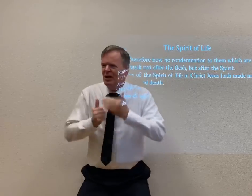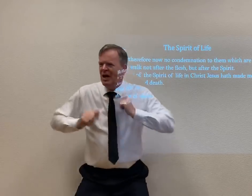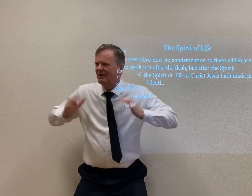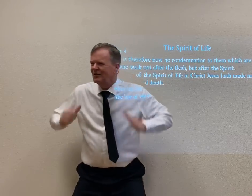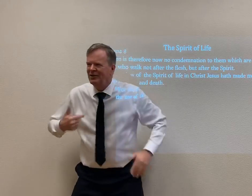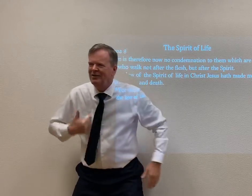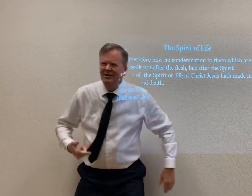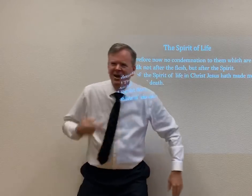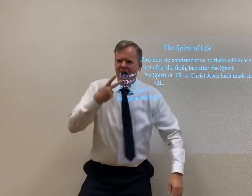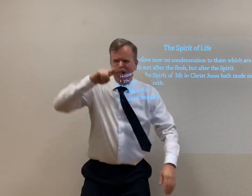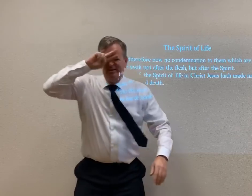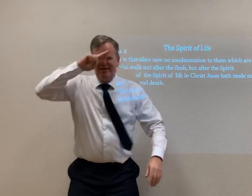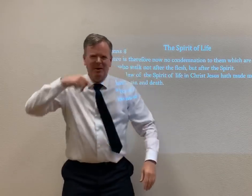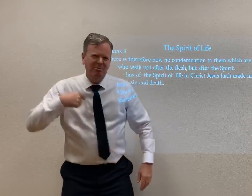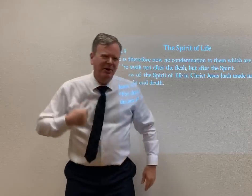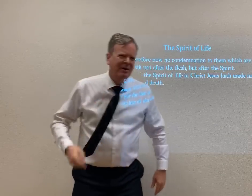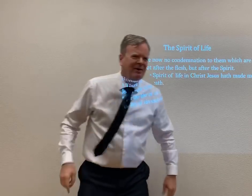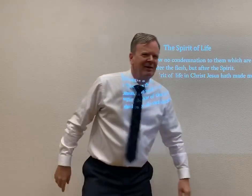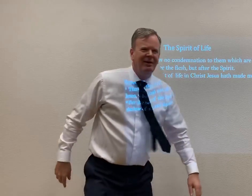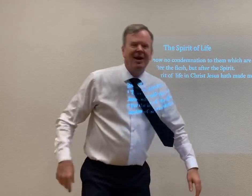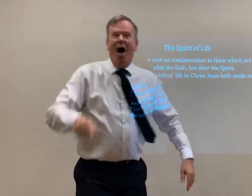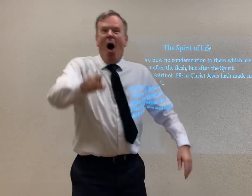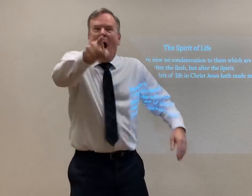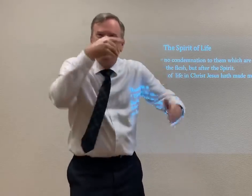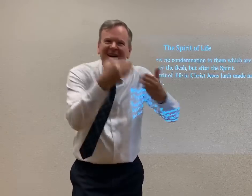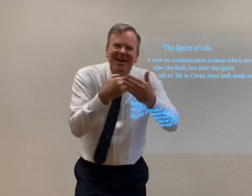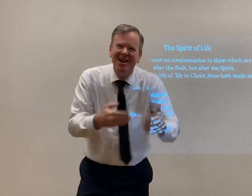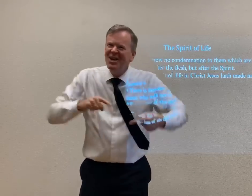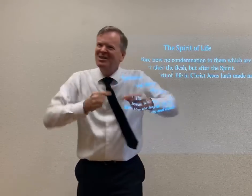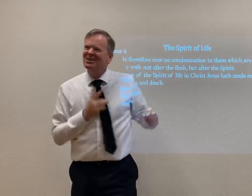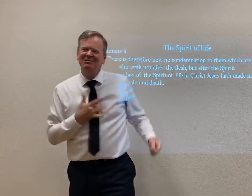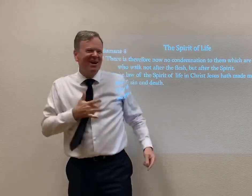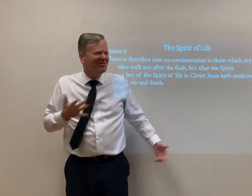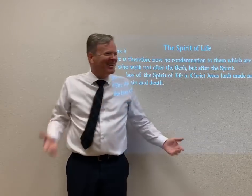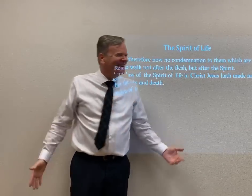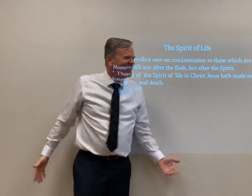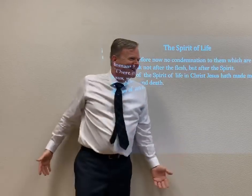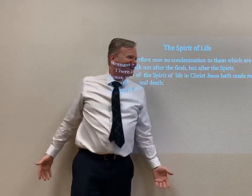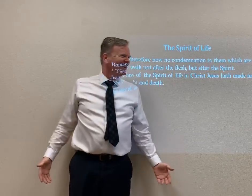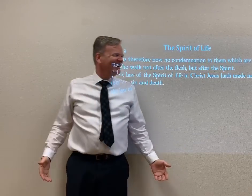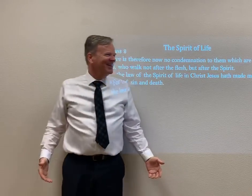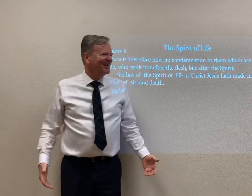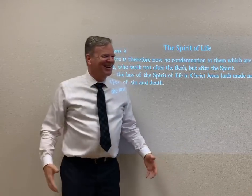I'm not a good actor. I looked up. Oh. Hurt my feelings.